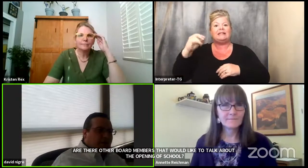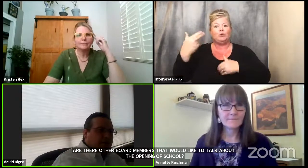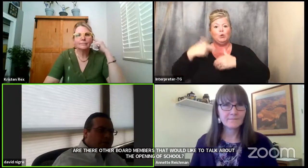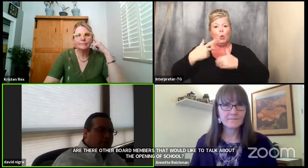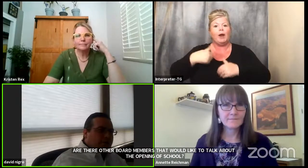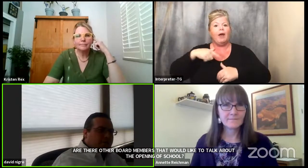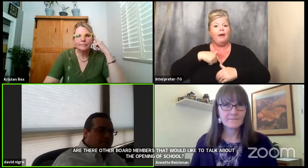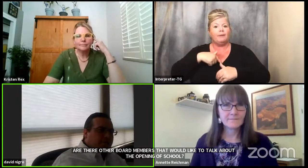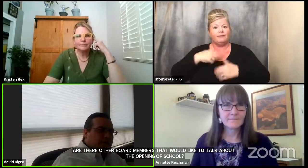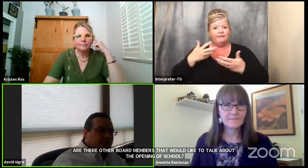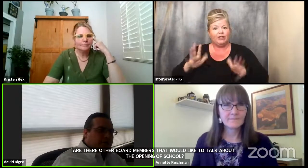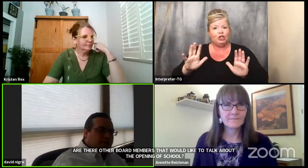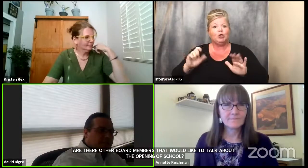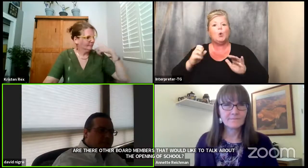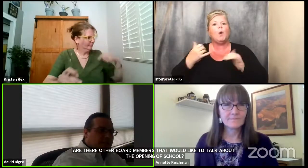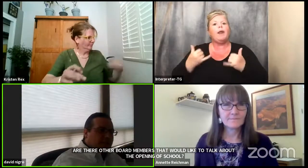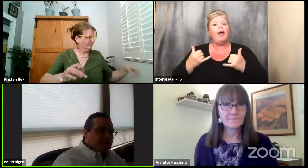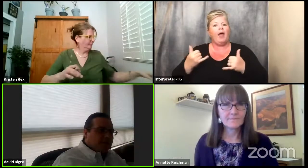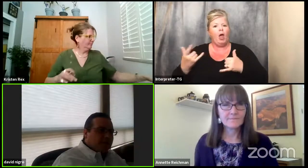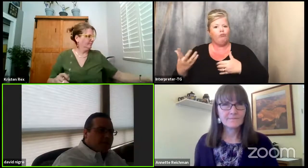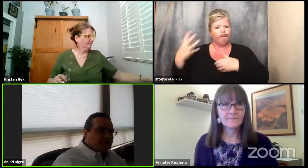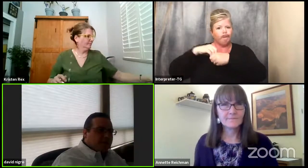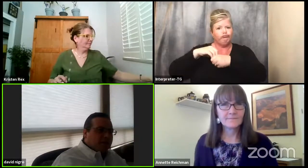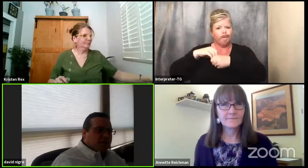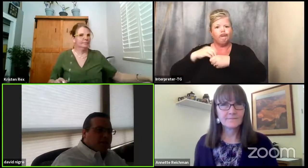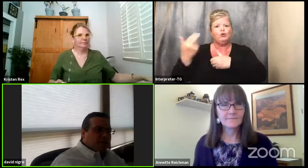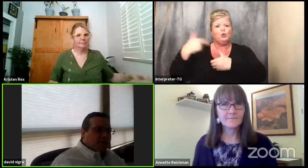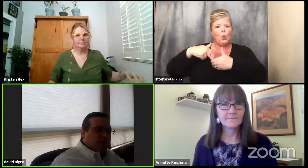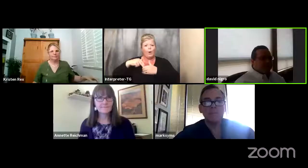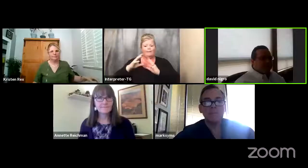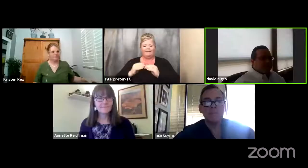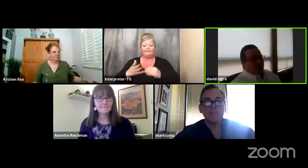now participating in the meeting.